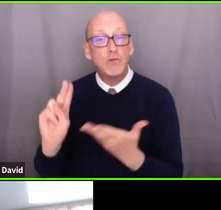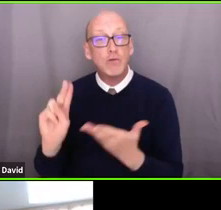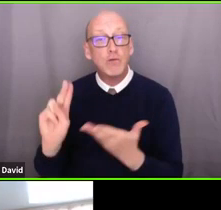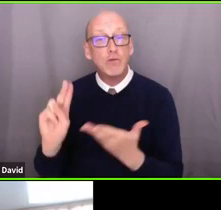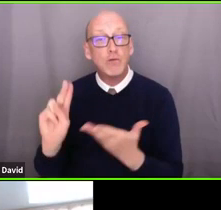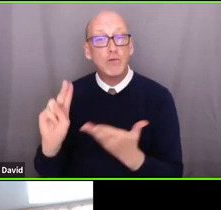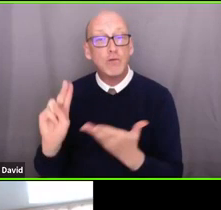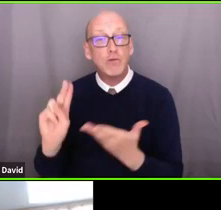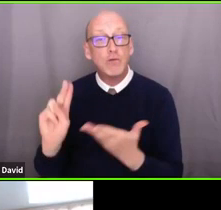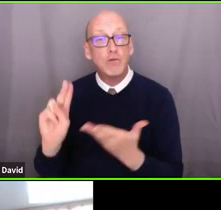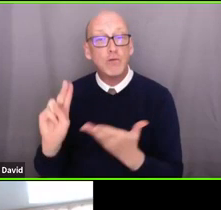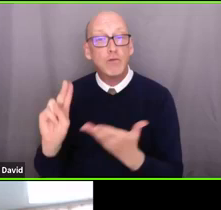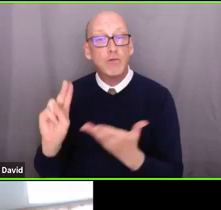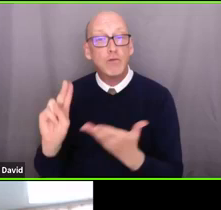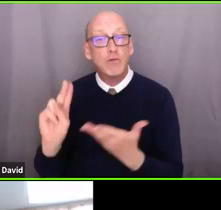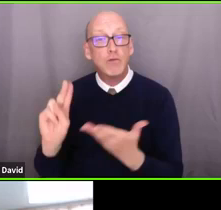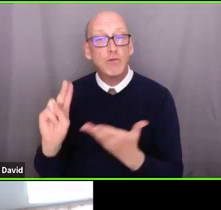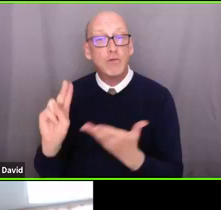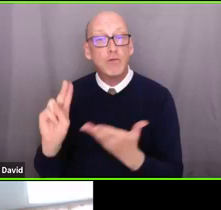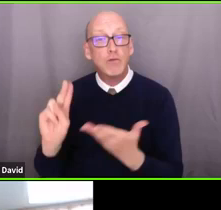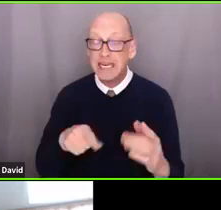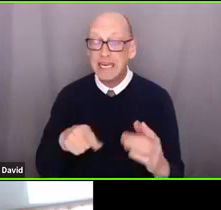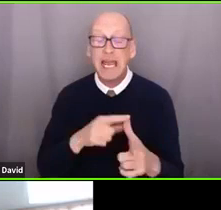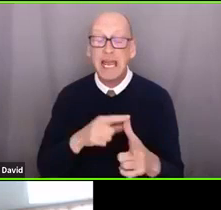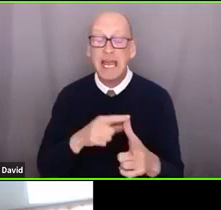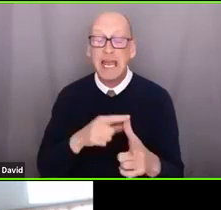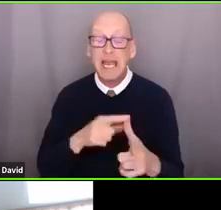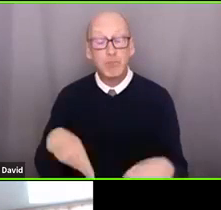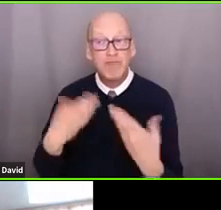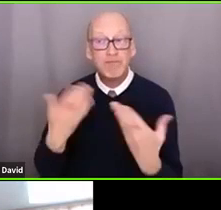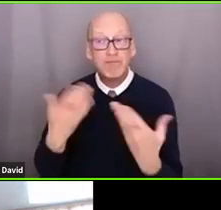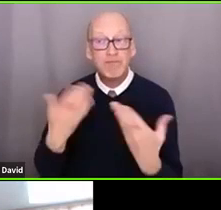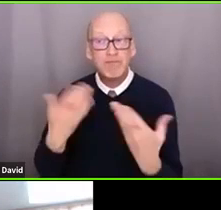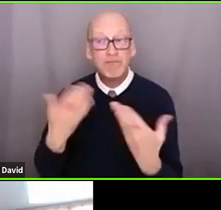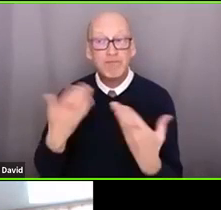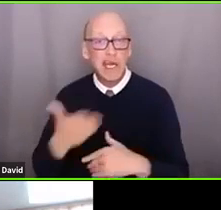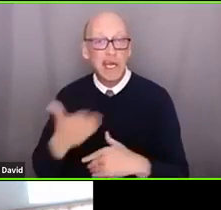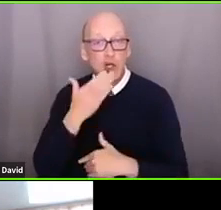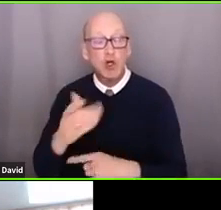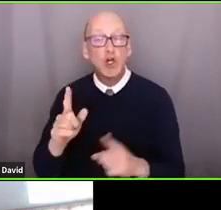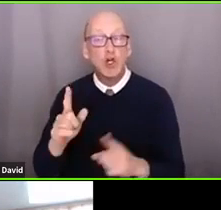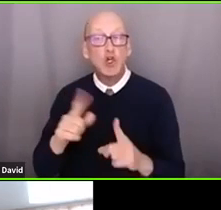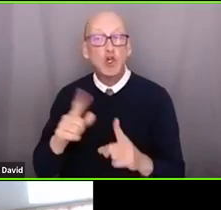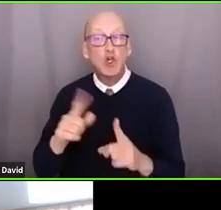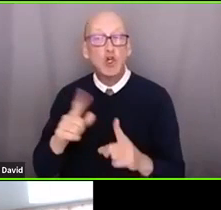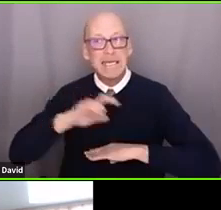to and get training in a pretty rapid manner to meet the needs of the community.